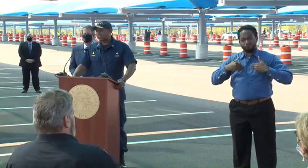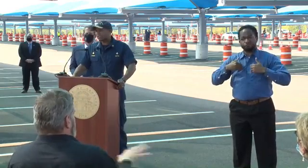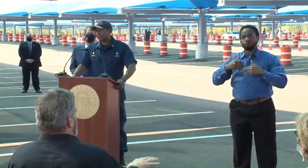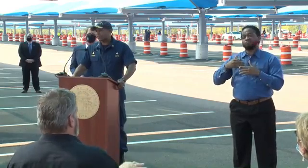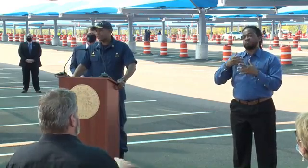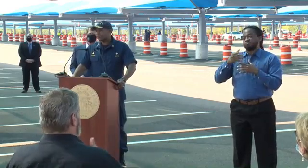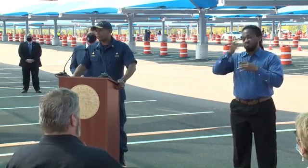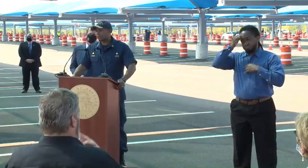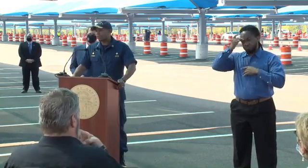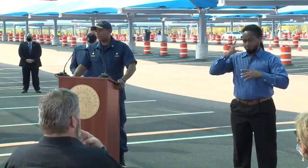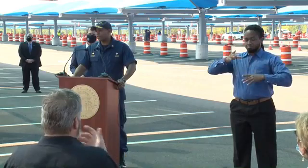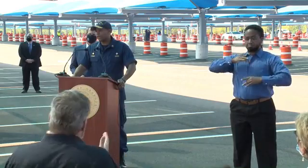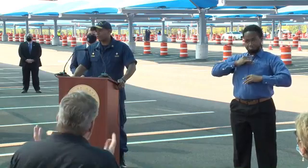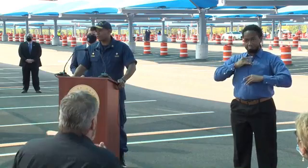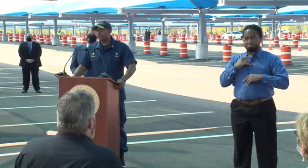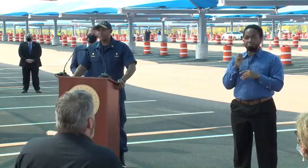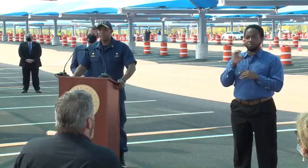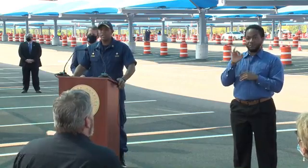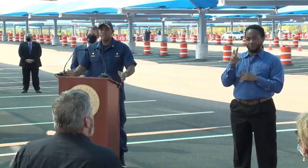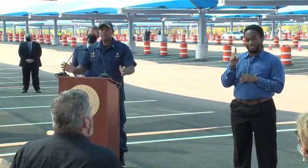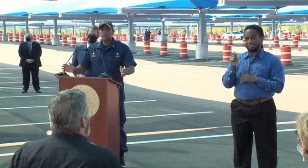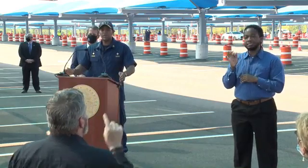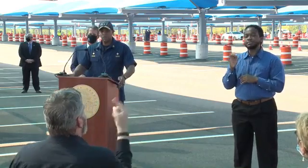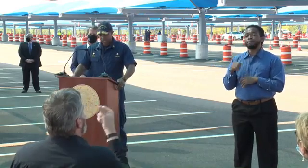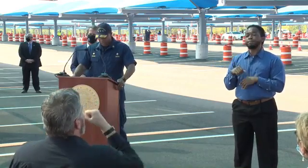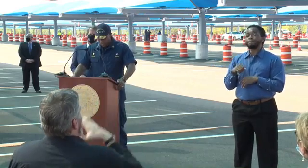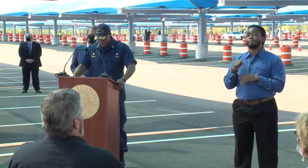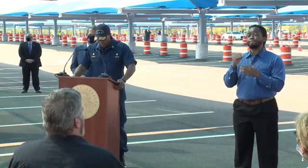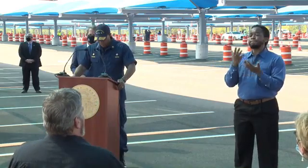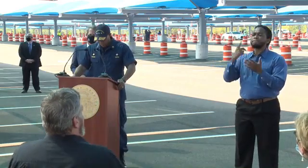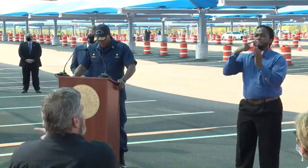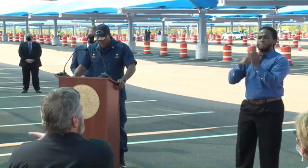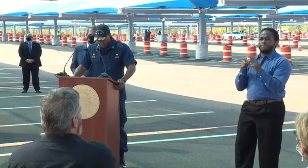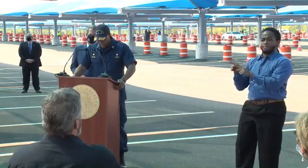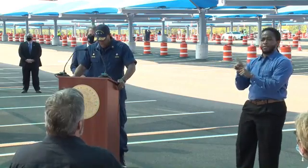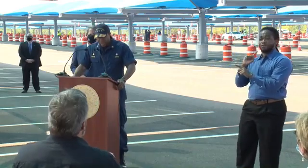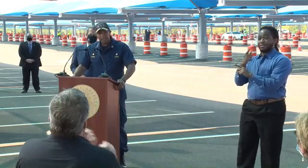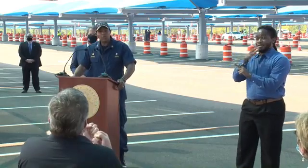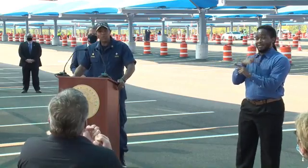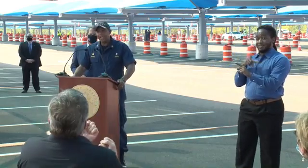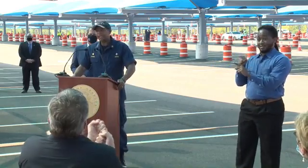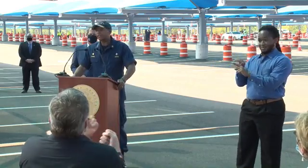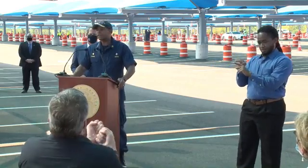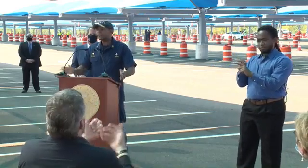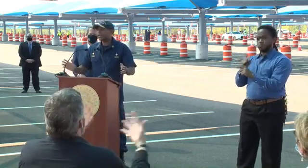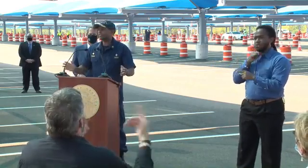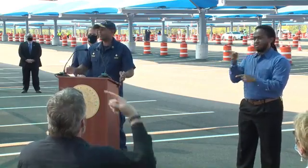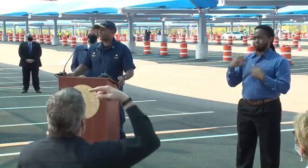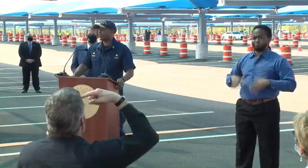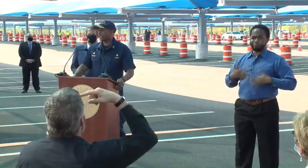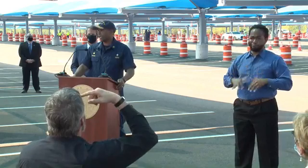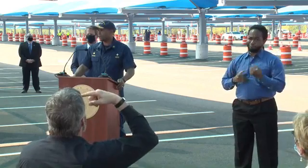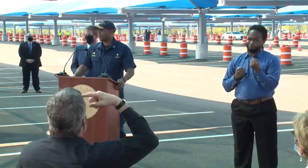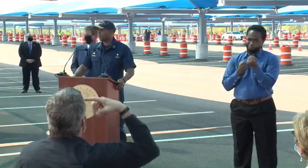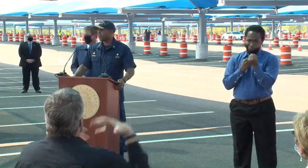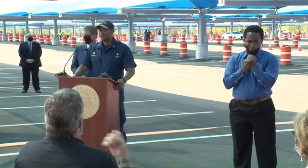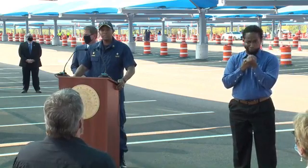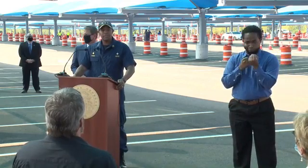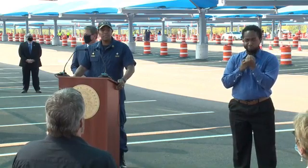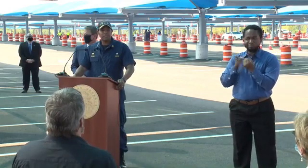major initiatives is promoting mental health. And I want everyone out there to know it's okay not to be